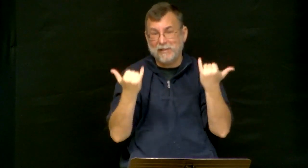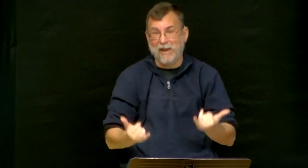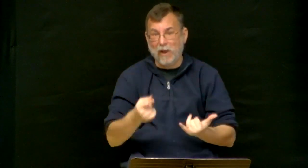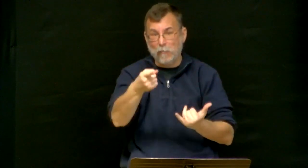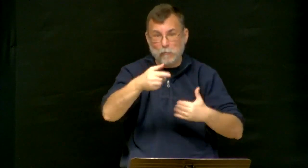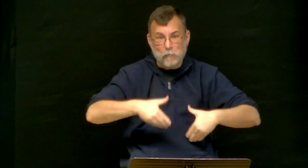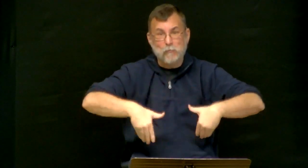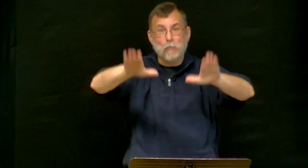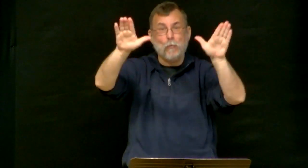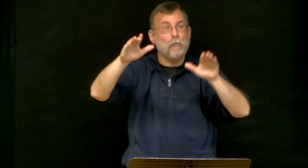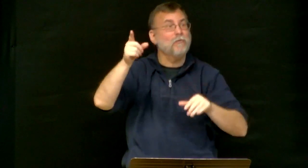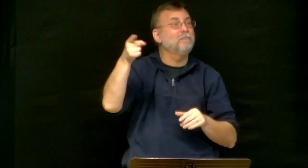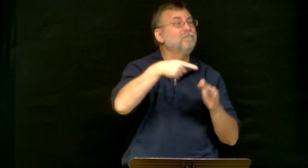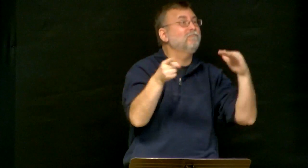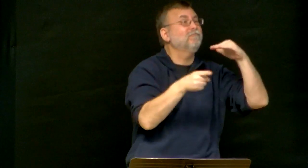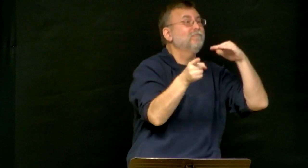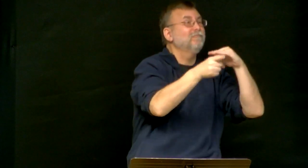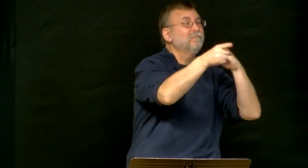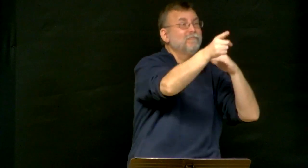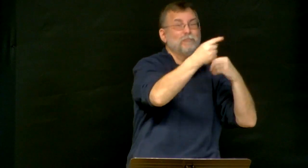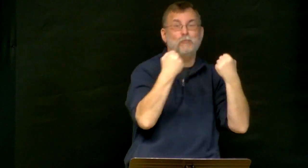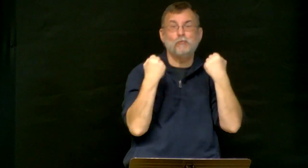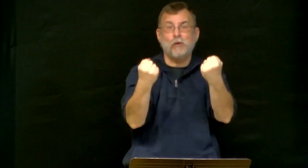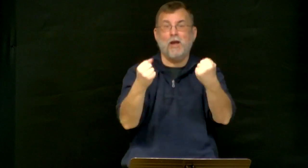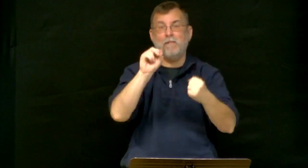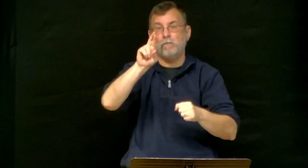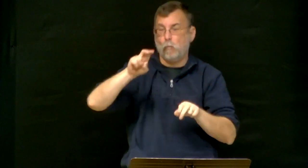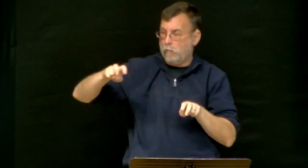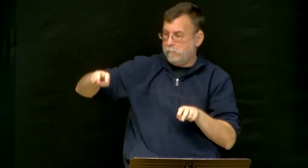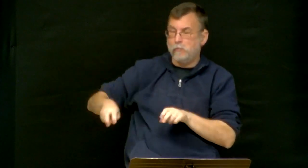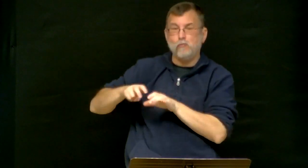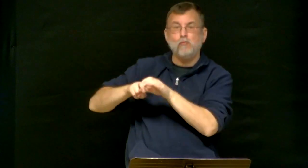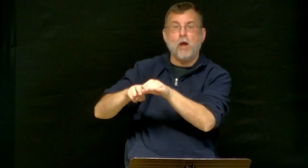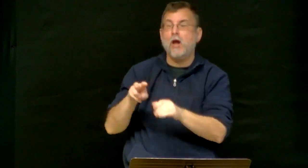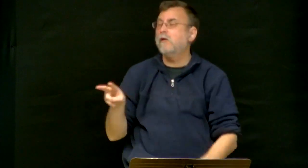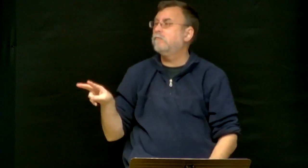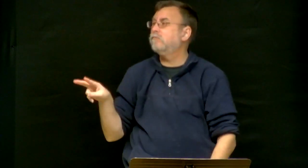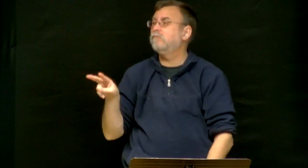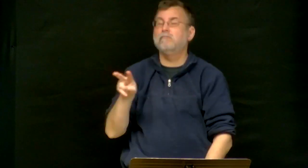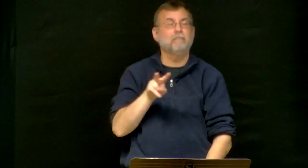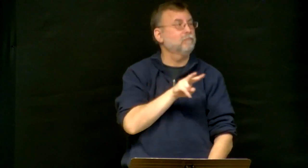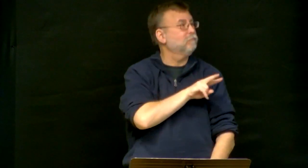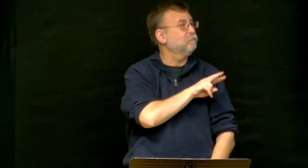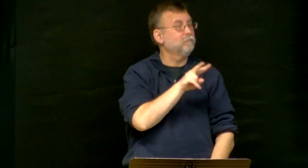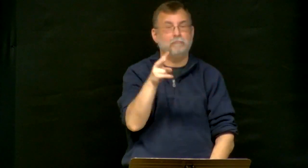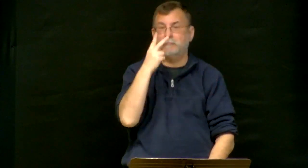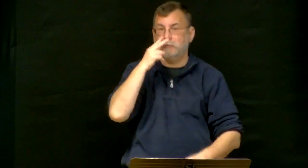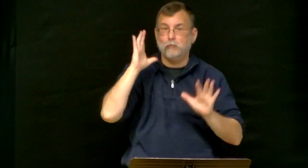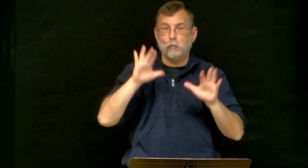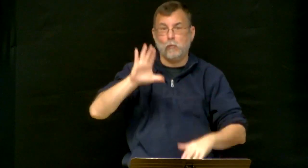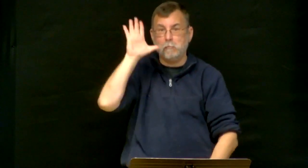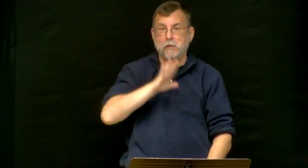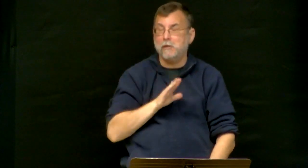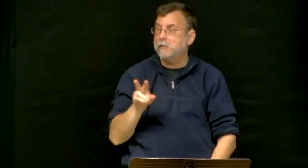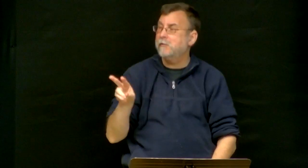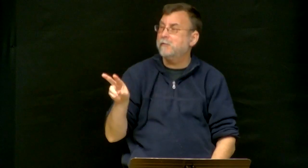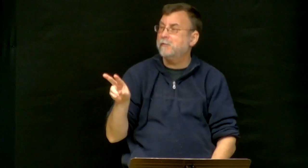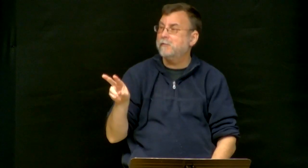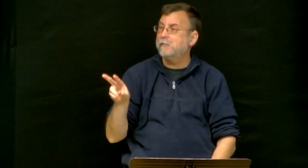It's different. But now we'll go out. You might go driving. You might be looking in people's yards and you're going to see